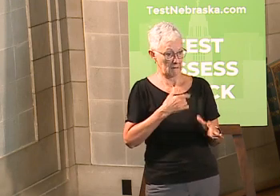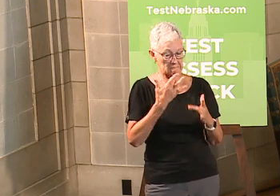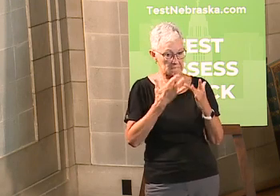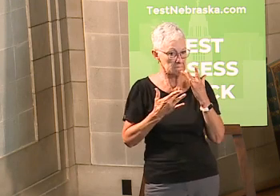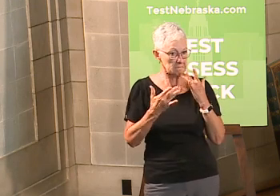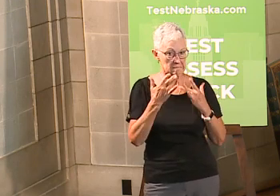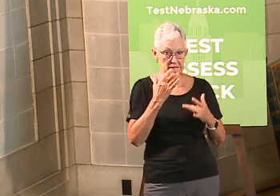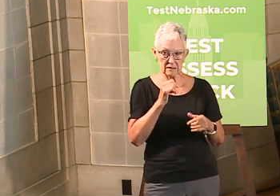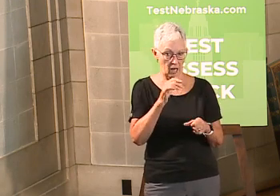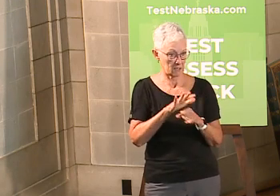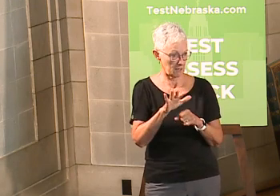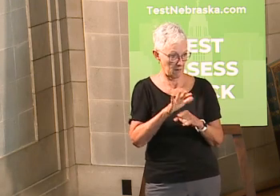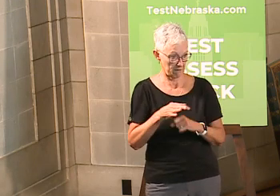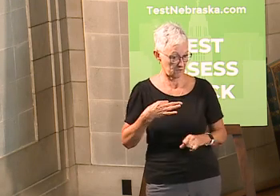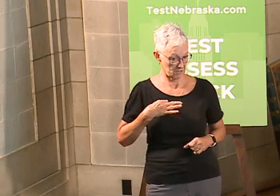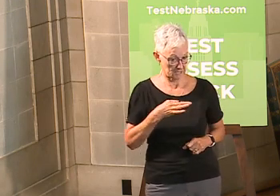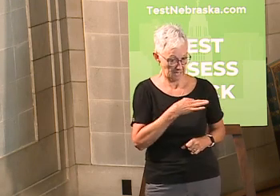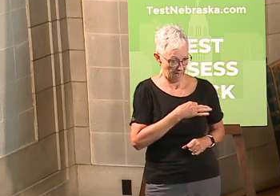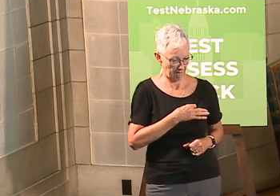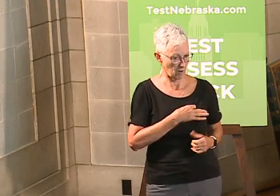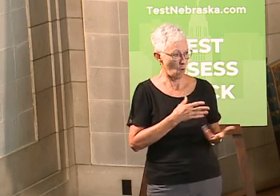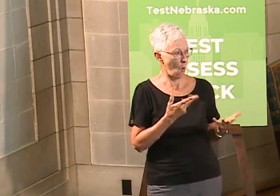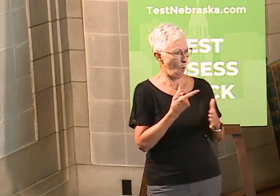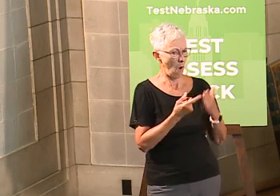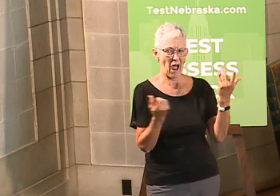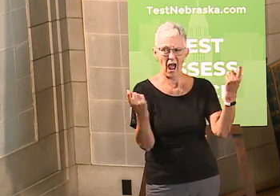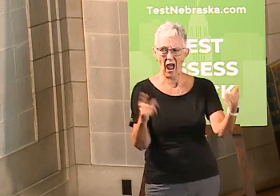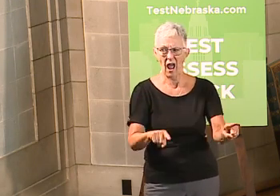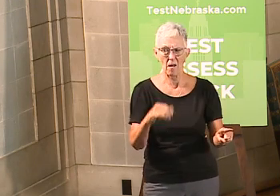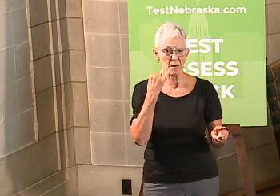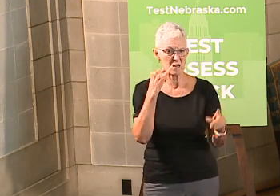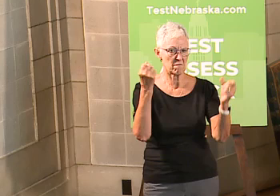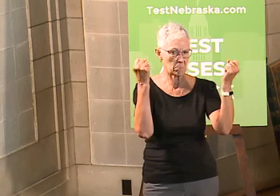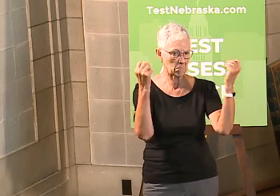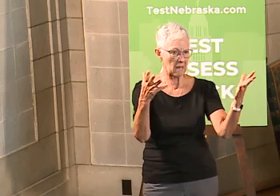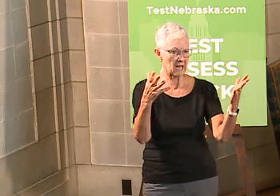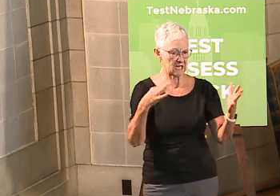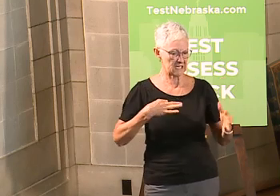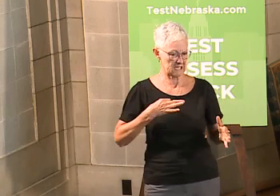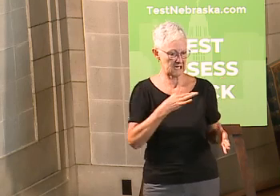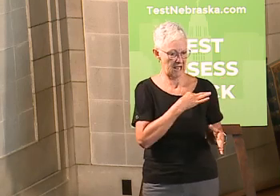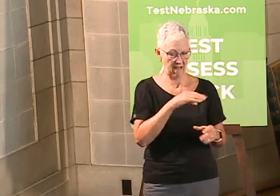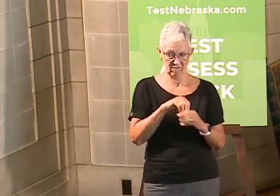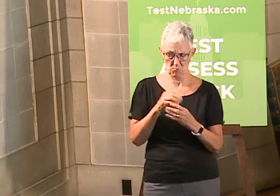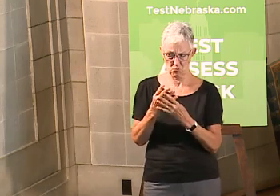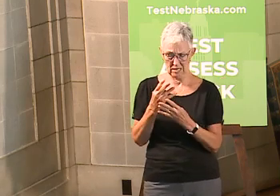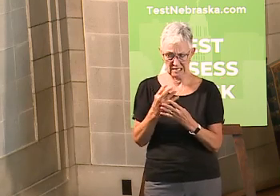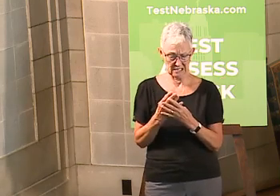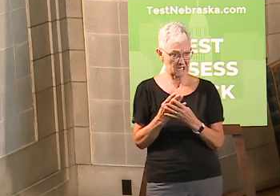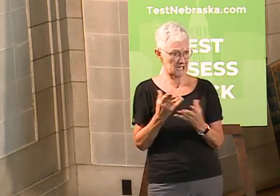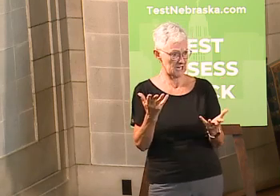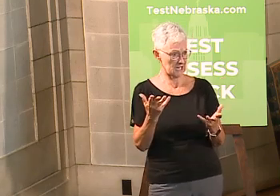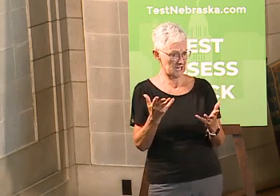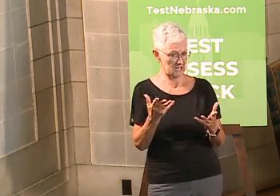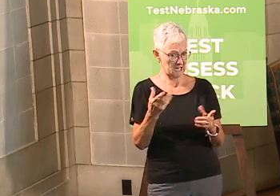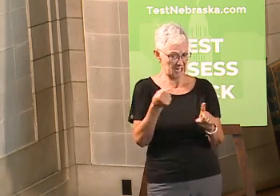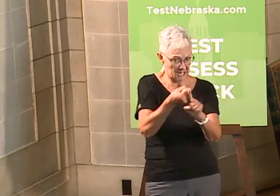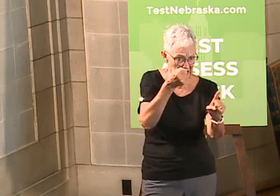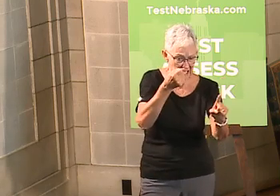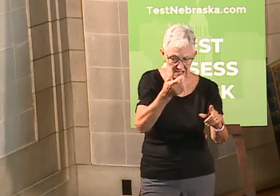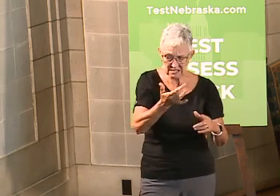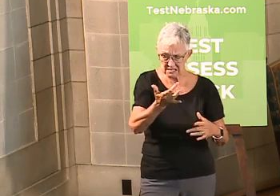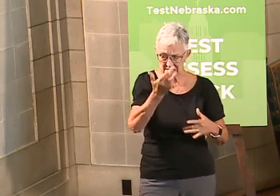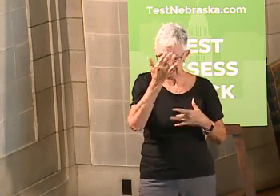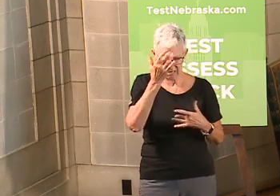we don't have enough staff to man the prisons? So the question was, obviously, staff have been impacted, and do we have contingency plans